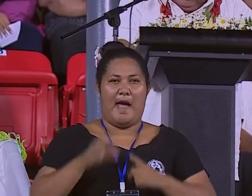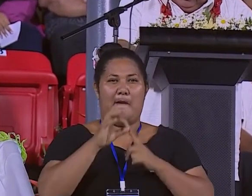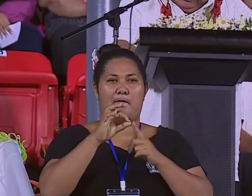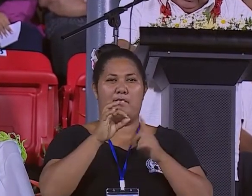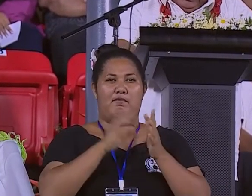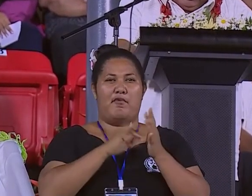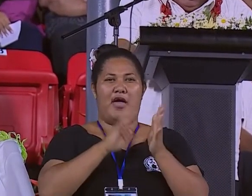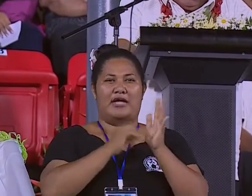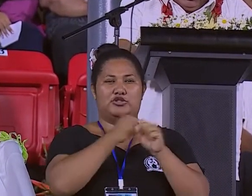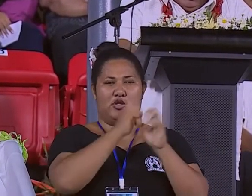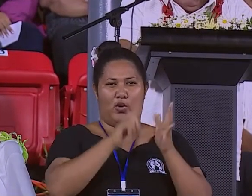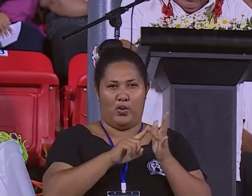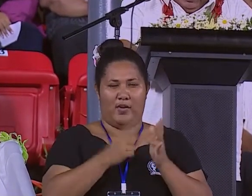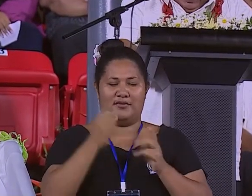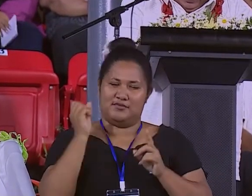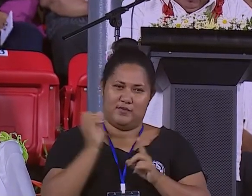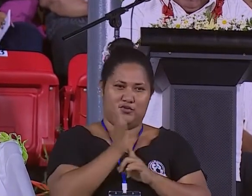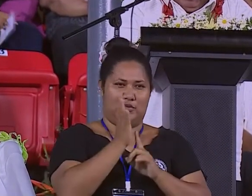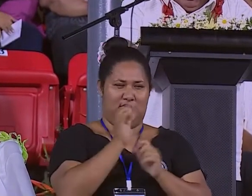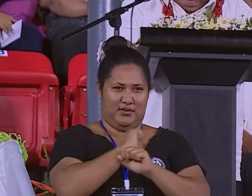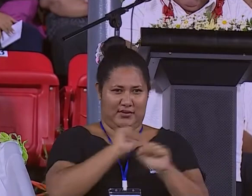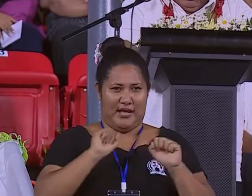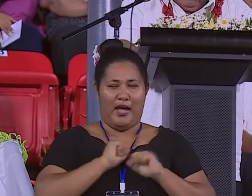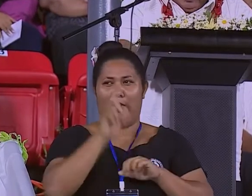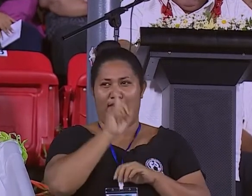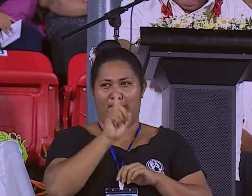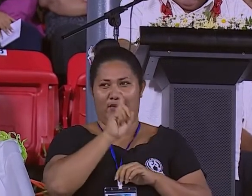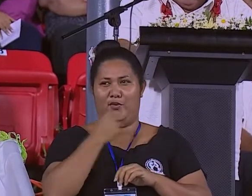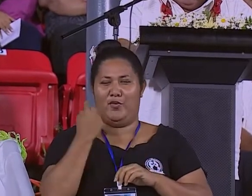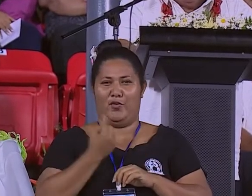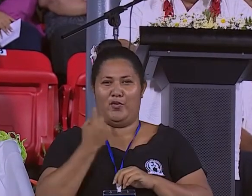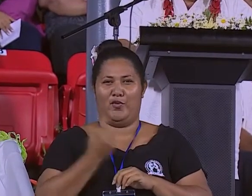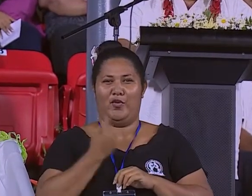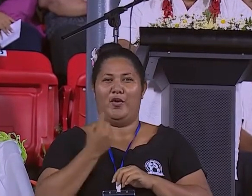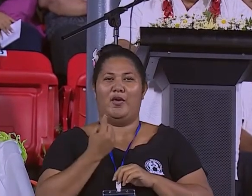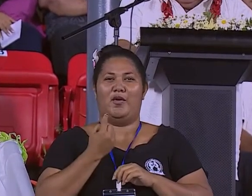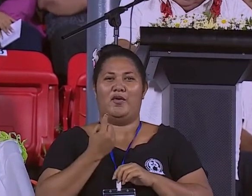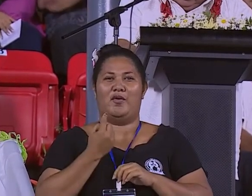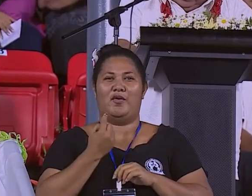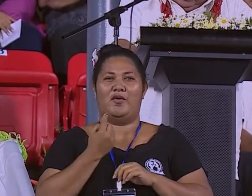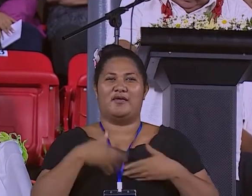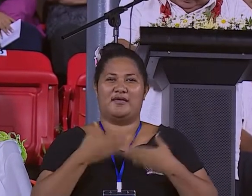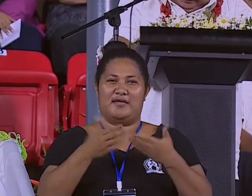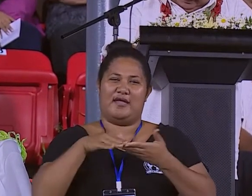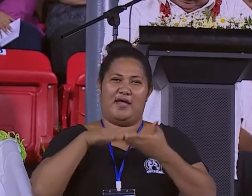sector, and especially our people who have risen to the